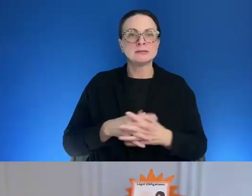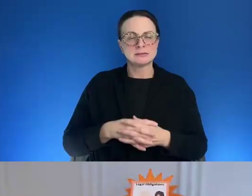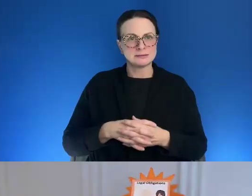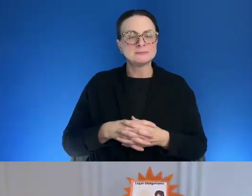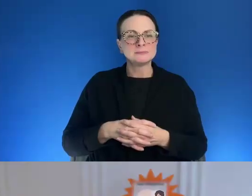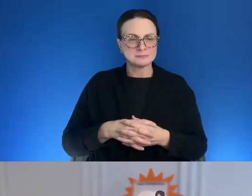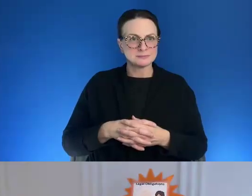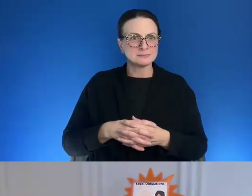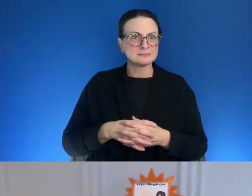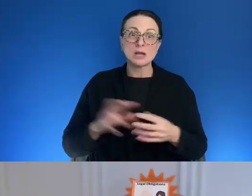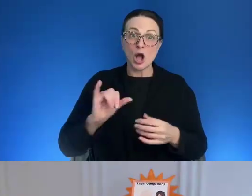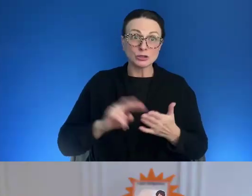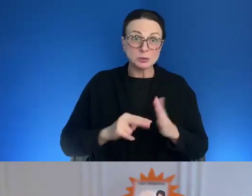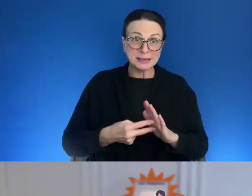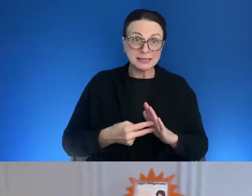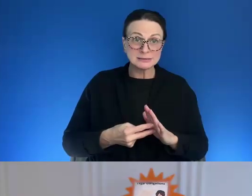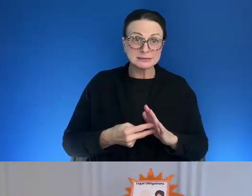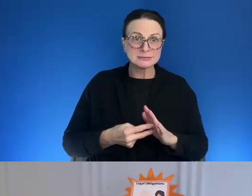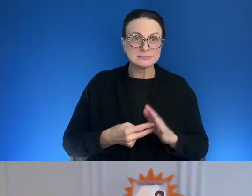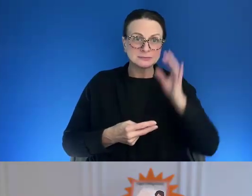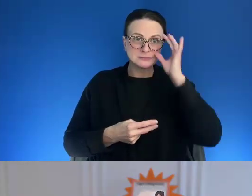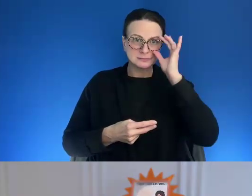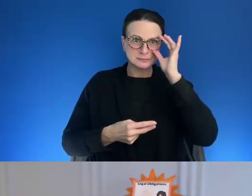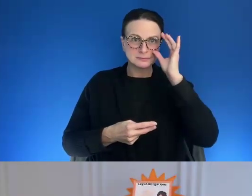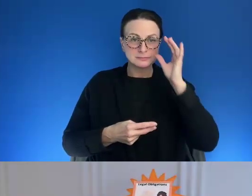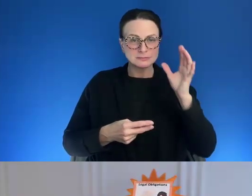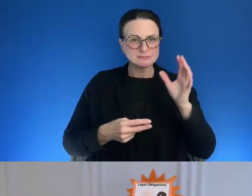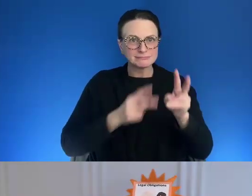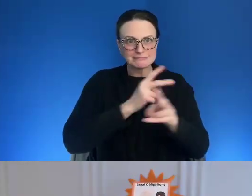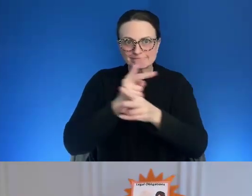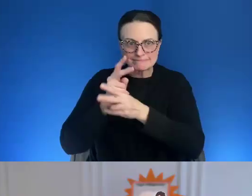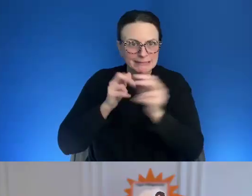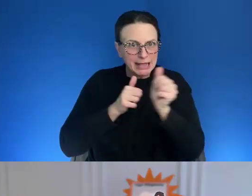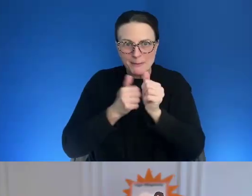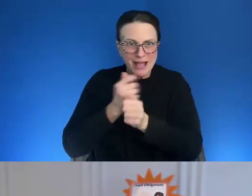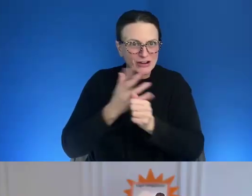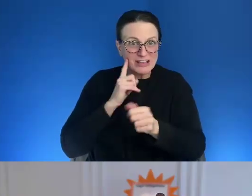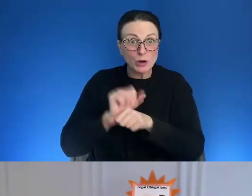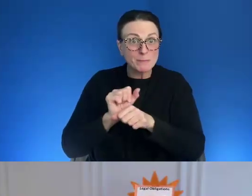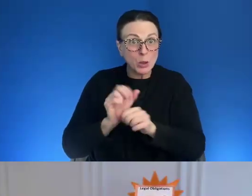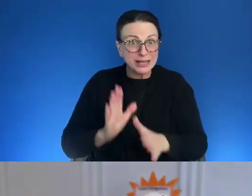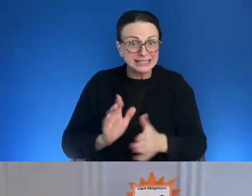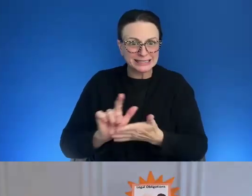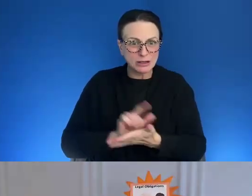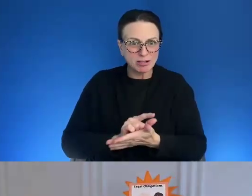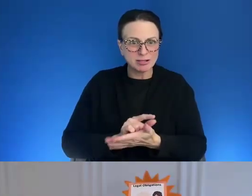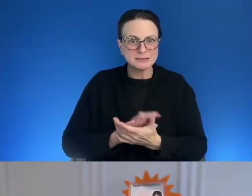legal obligations also mean keeping up with your employees, everything that you have to do for them